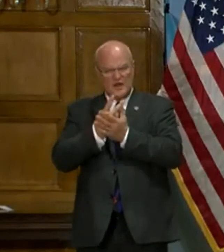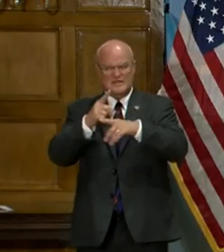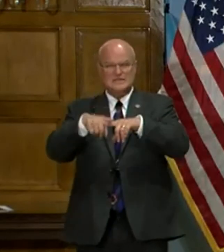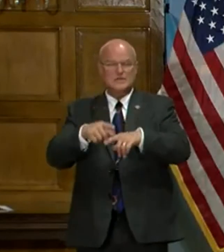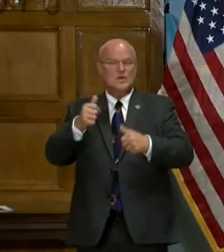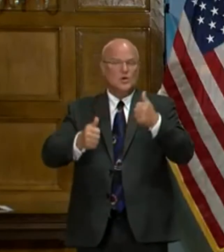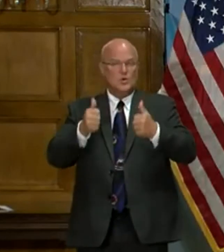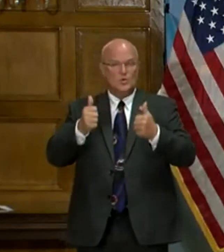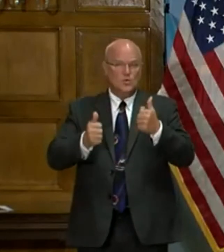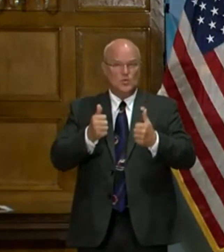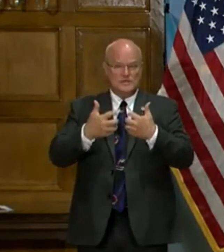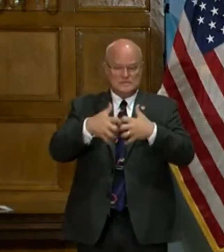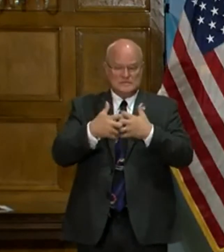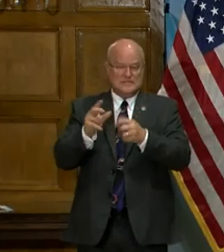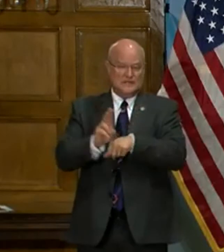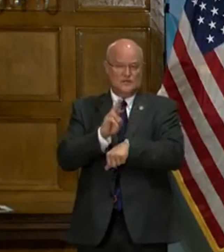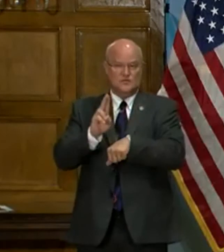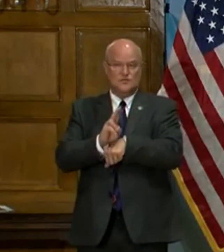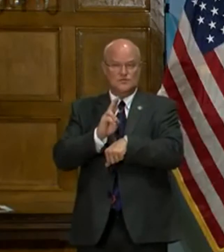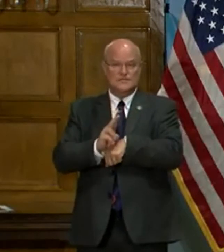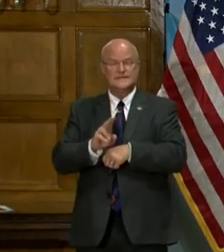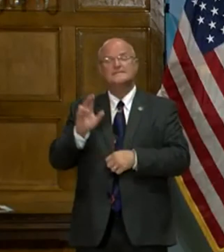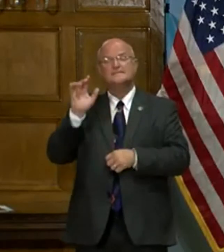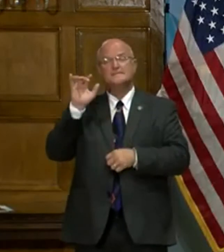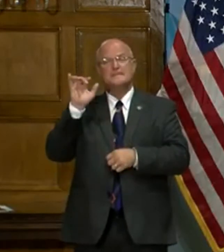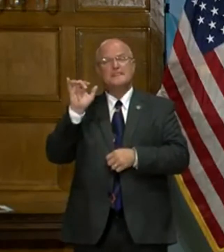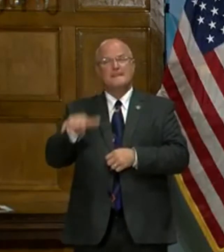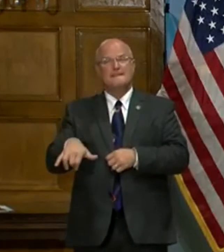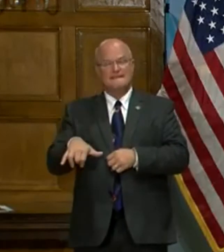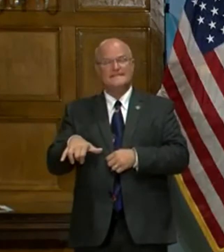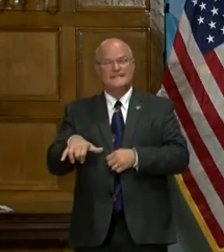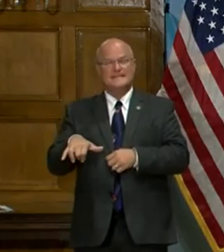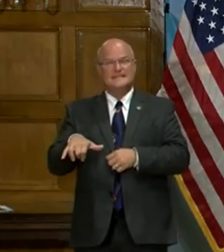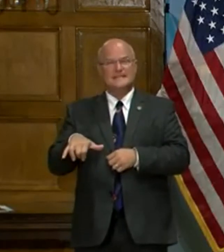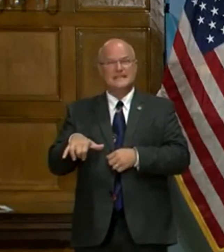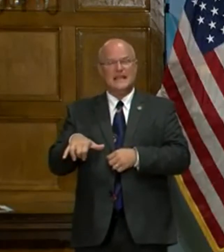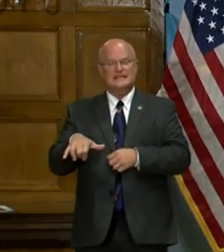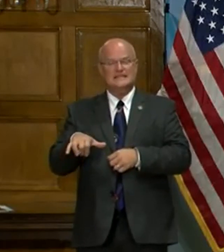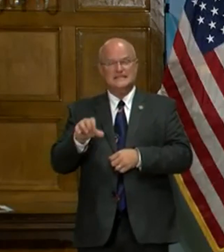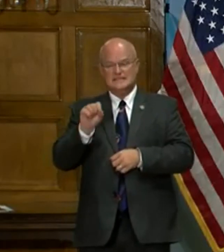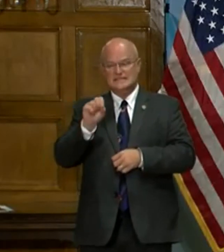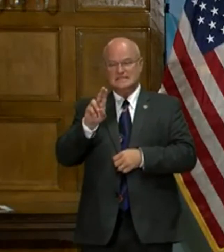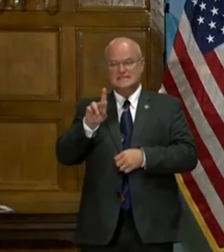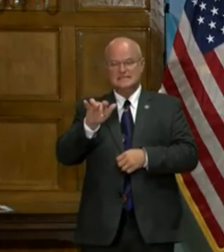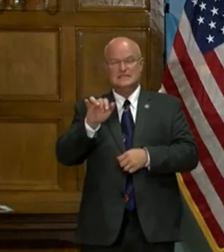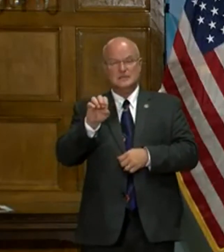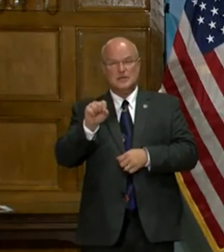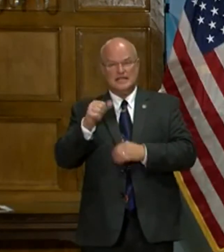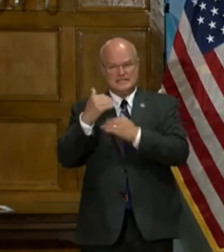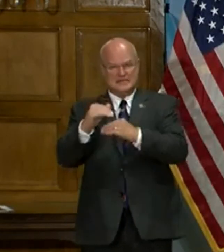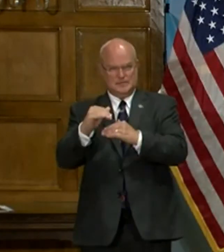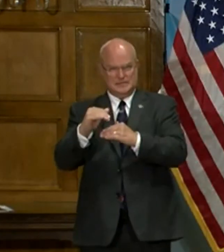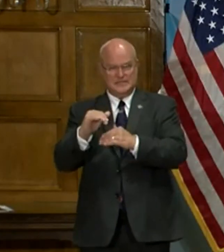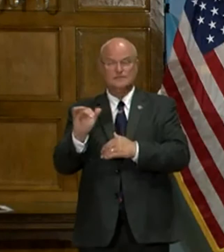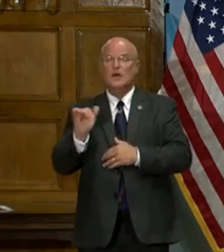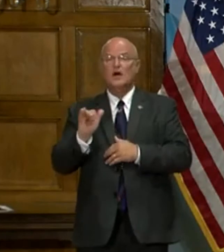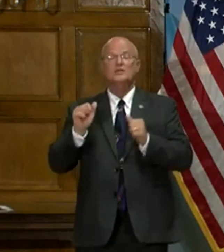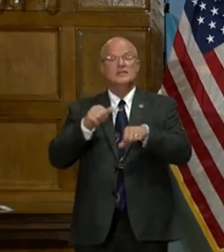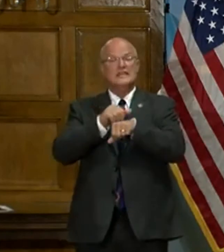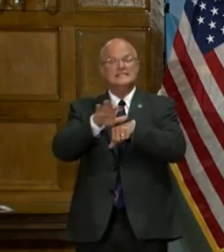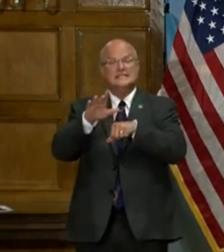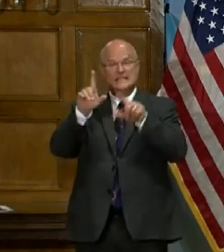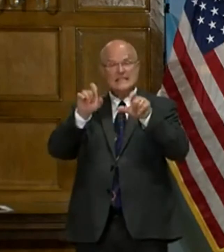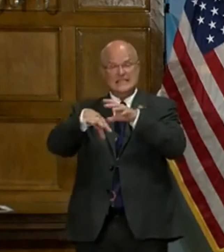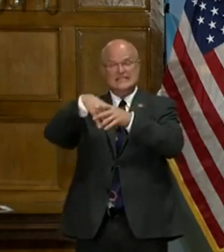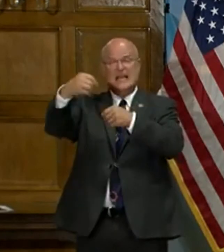depending which platform they're using. And those are the reagents for those are in limited supply. They also can send those